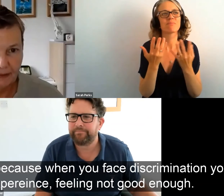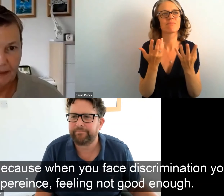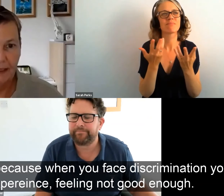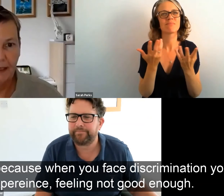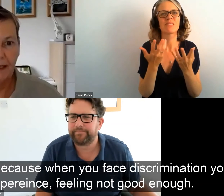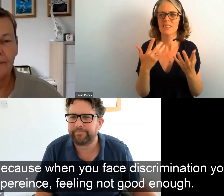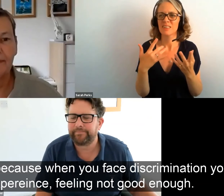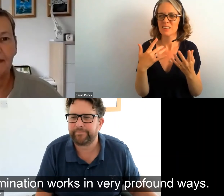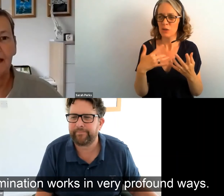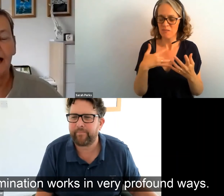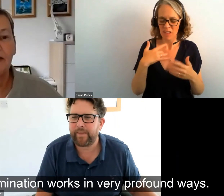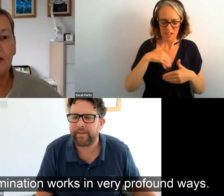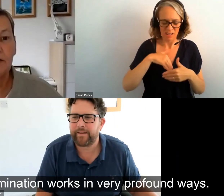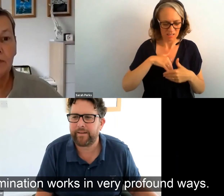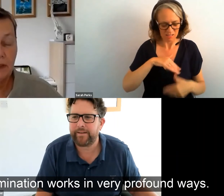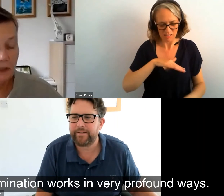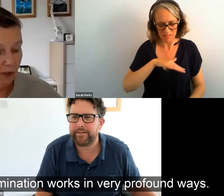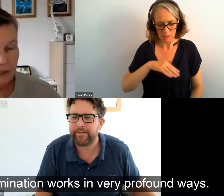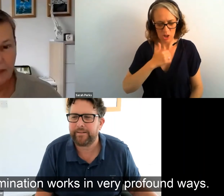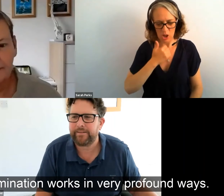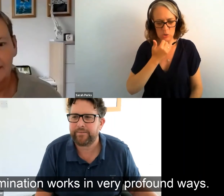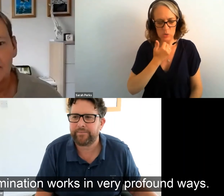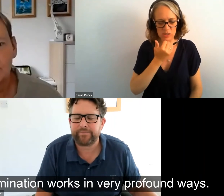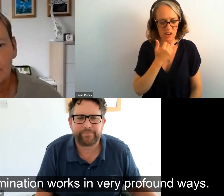feeling not good enough. And